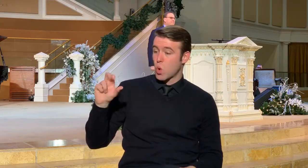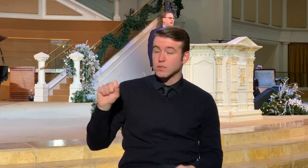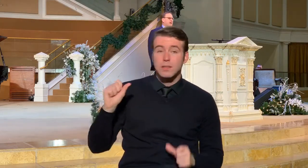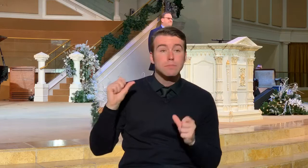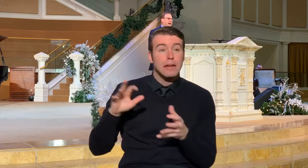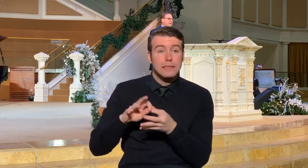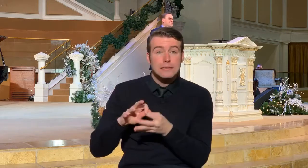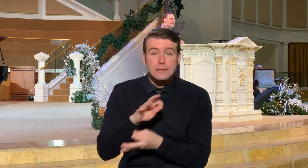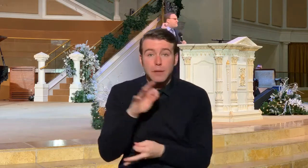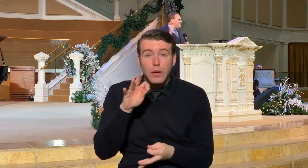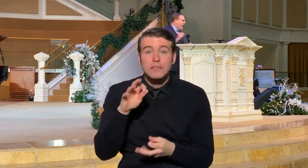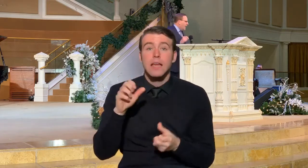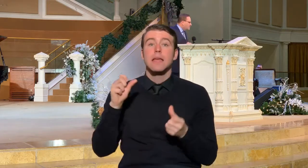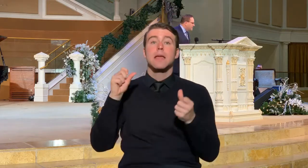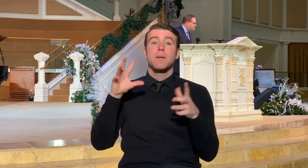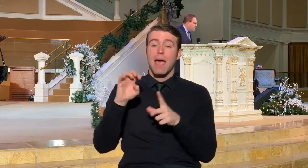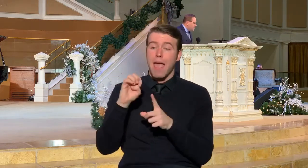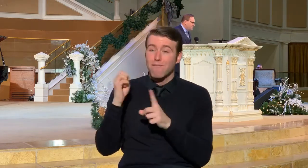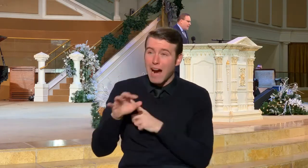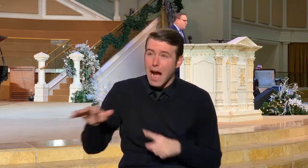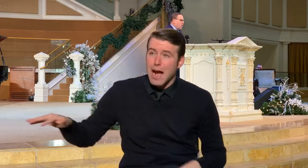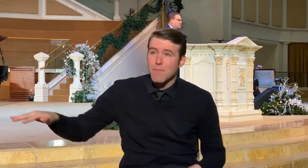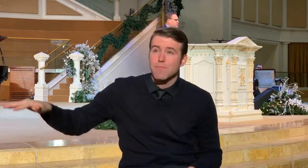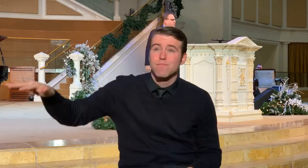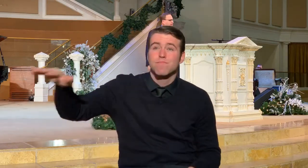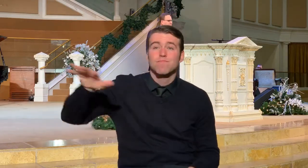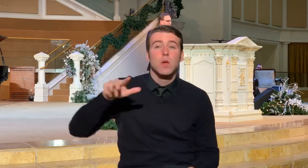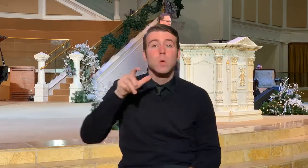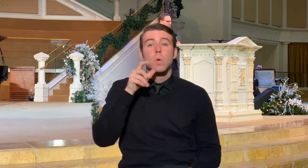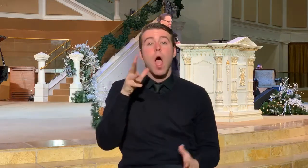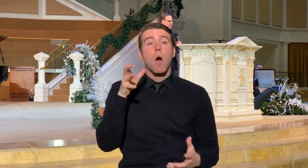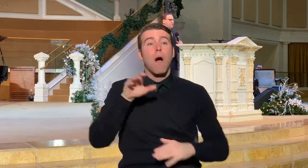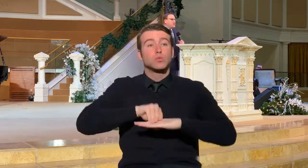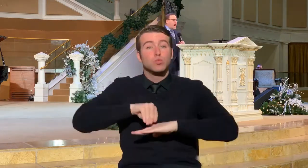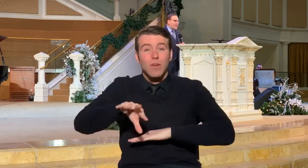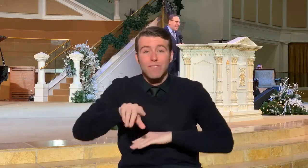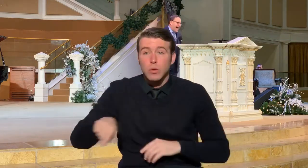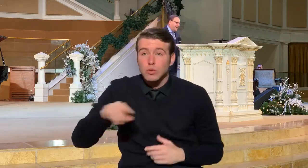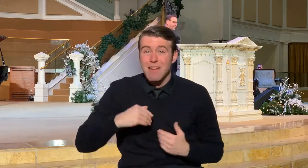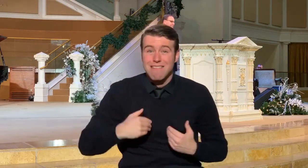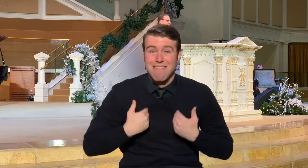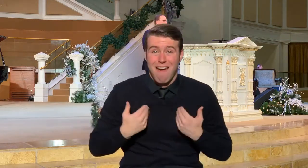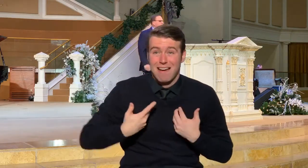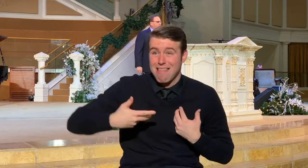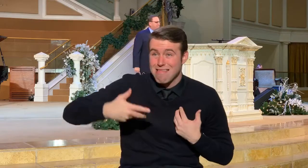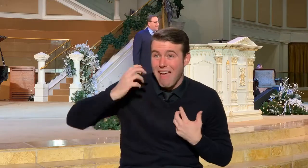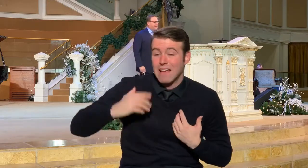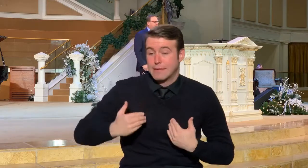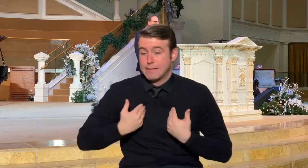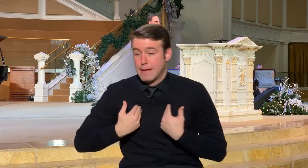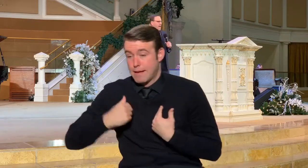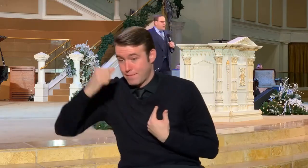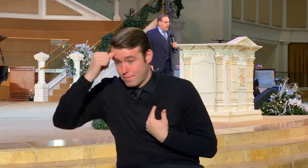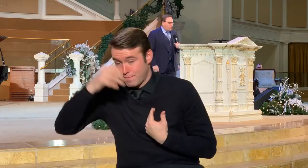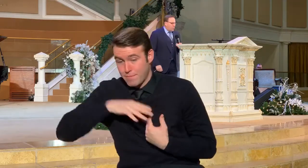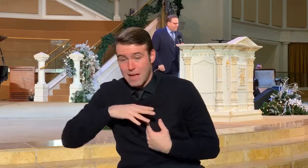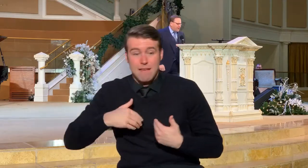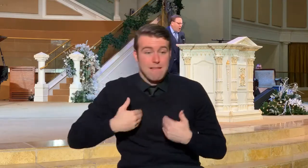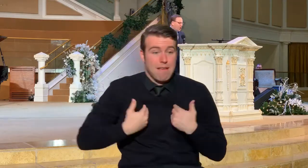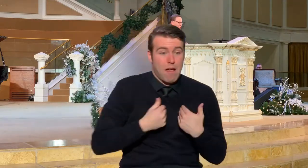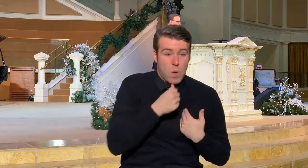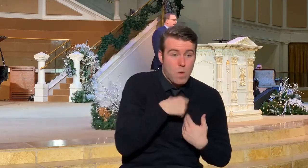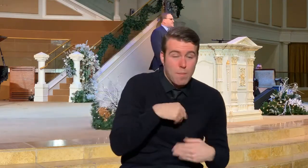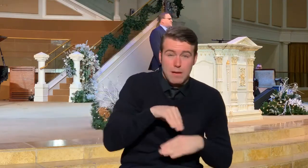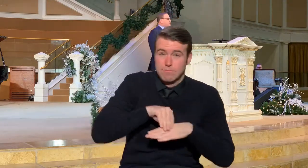spirits. There is an environment that wants to influence you young lions, you young men and young